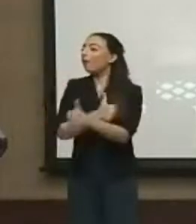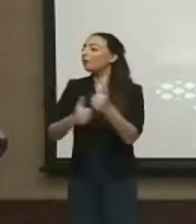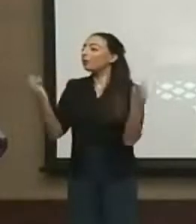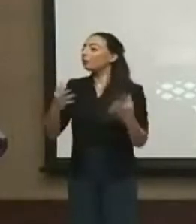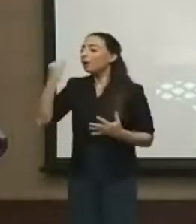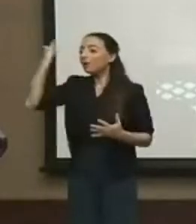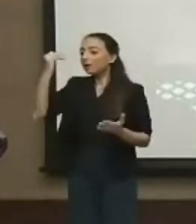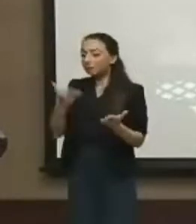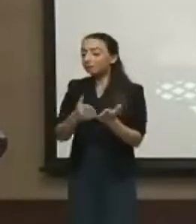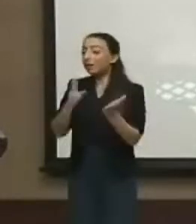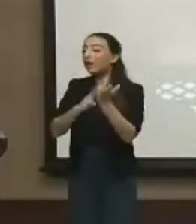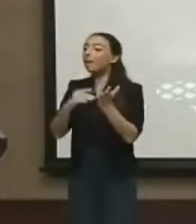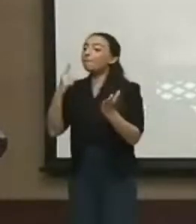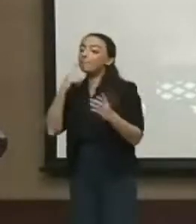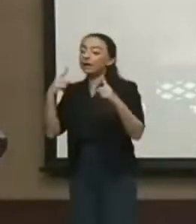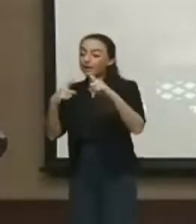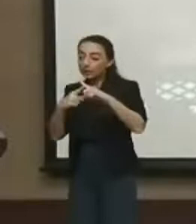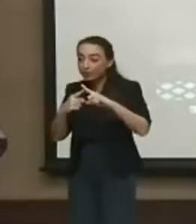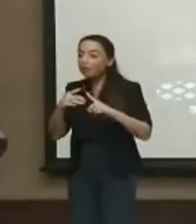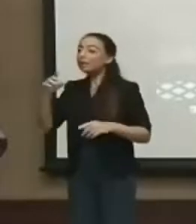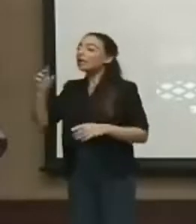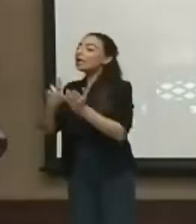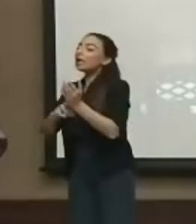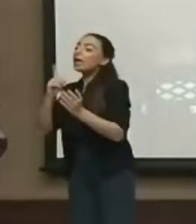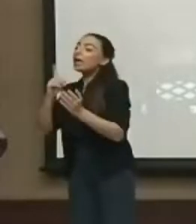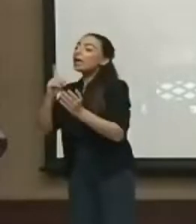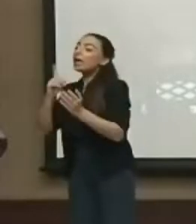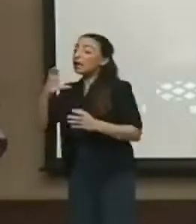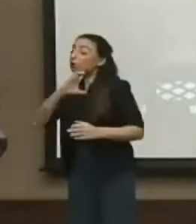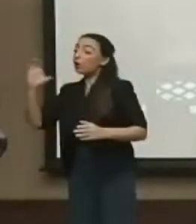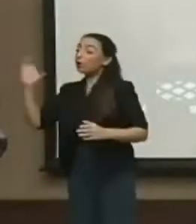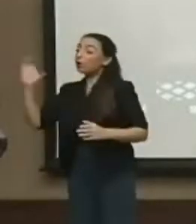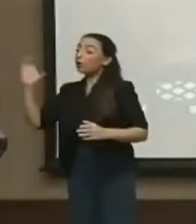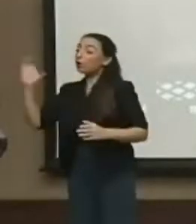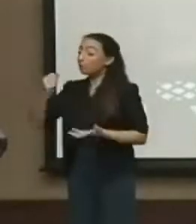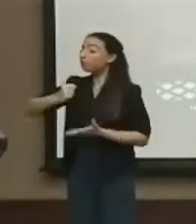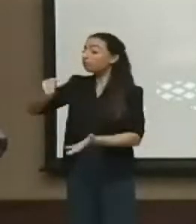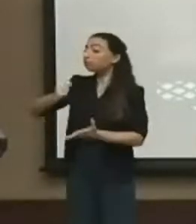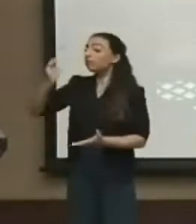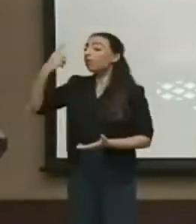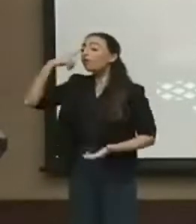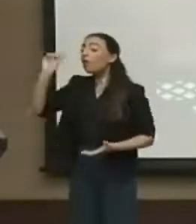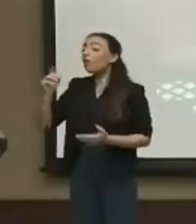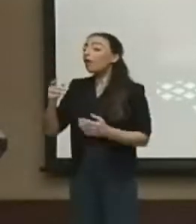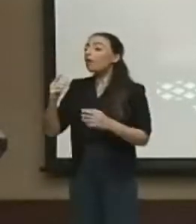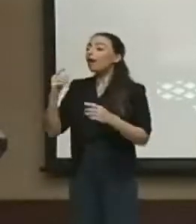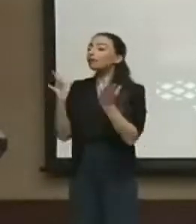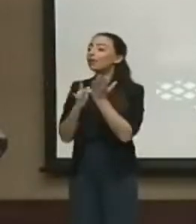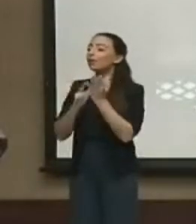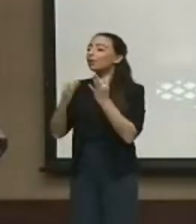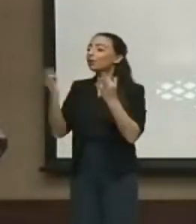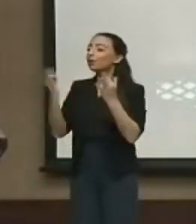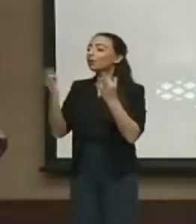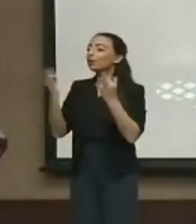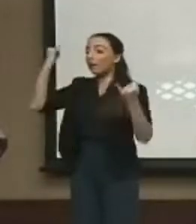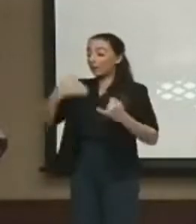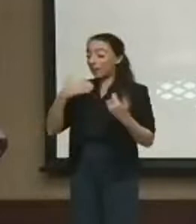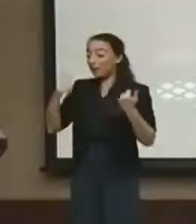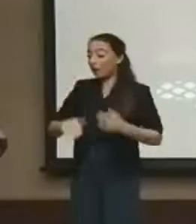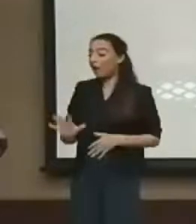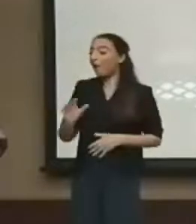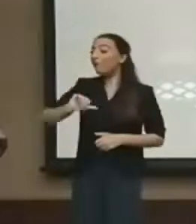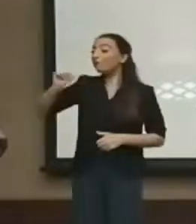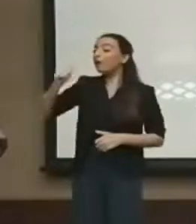NIC and MIT are putting out 2 crores in awards to make this happen. We've just announced 5 finalists